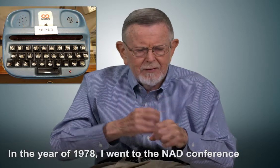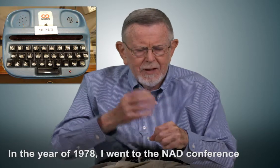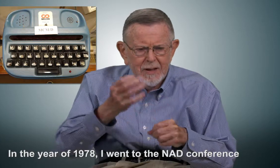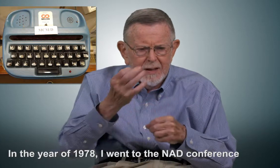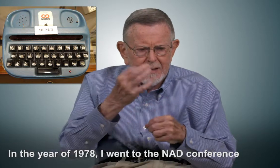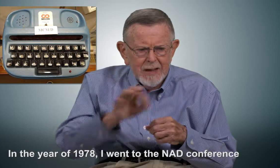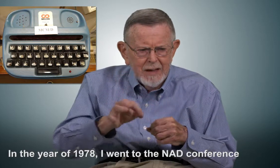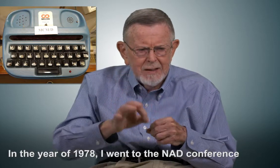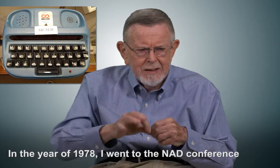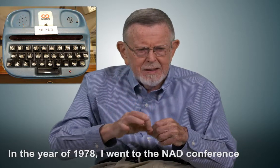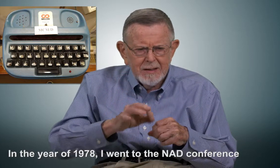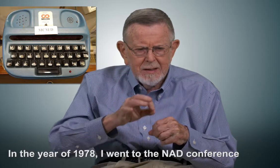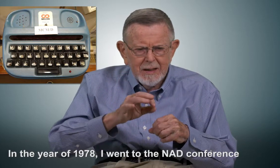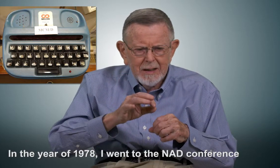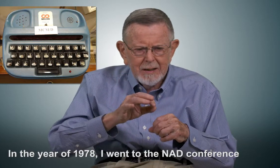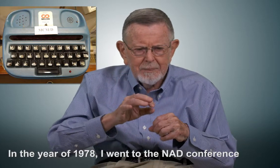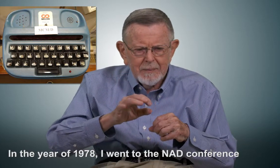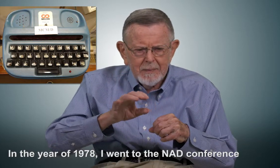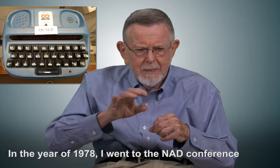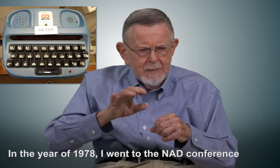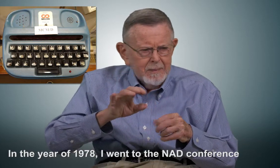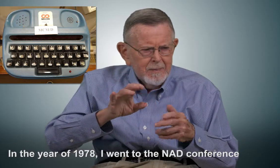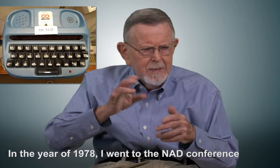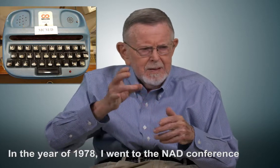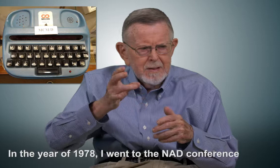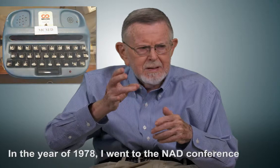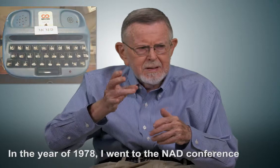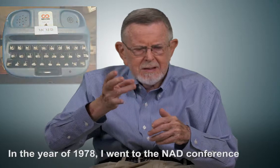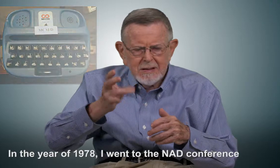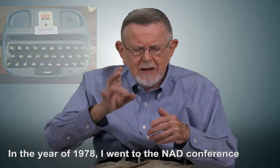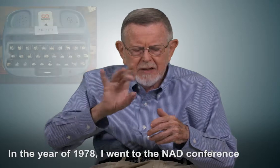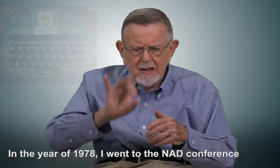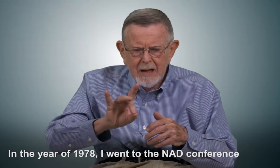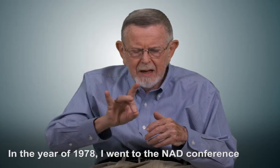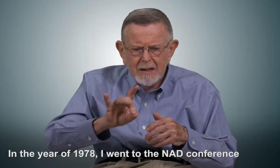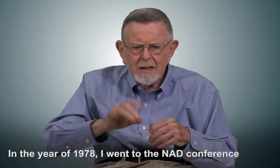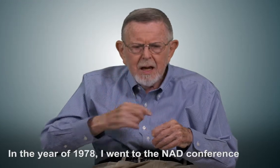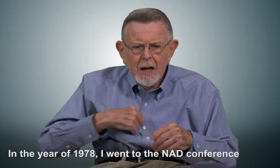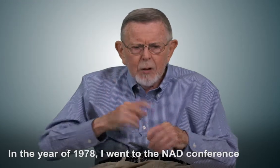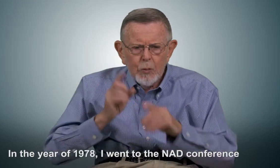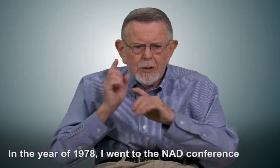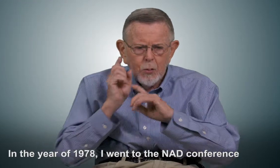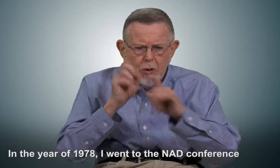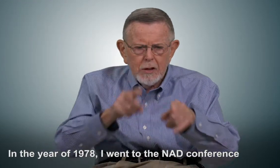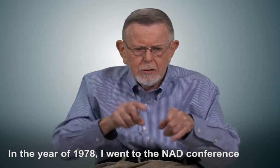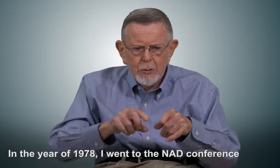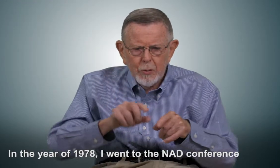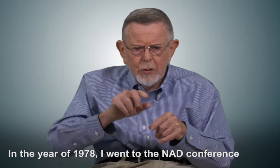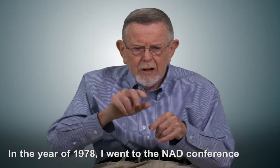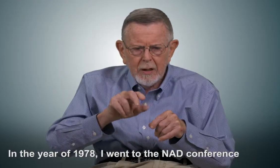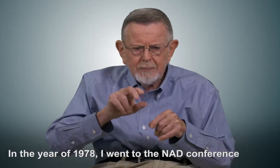1978, we went to, um,